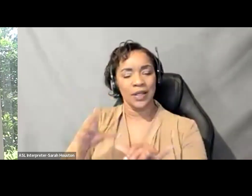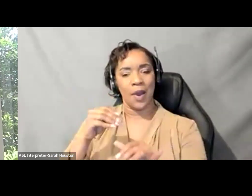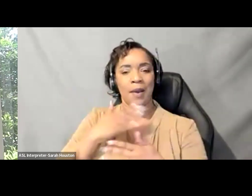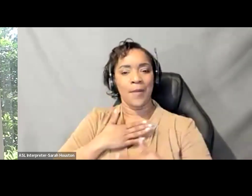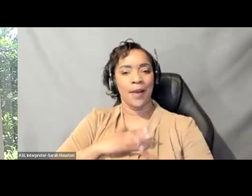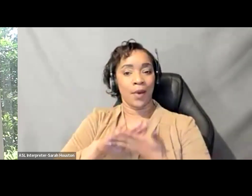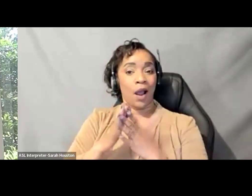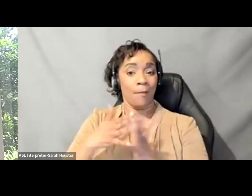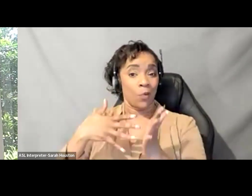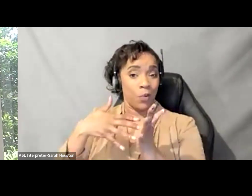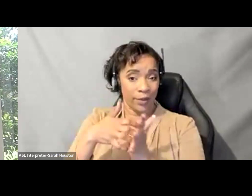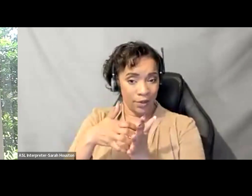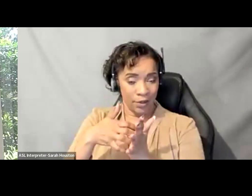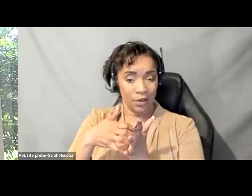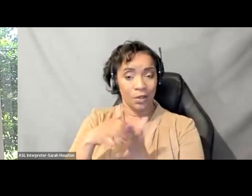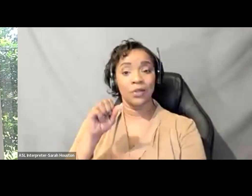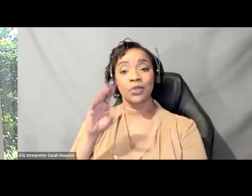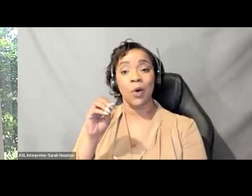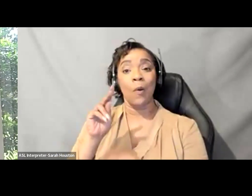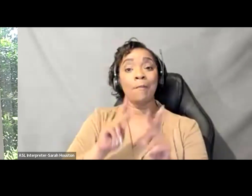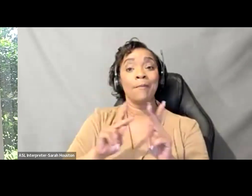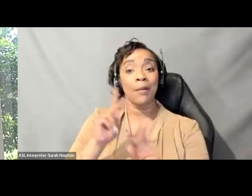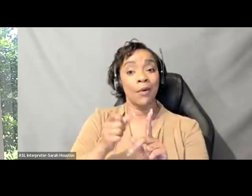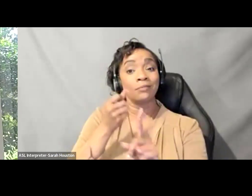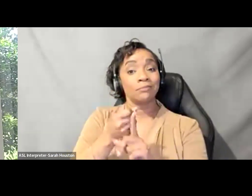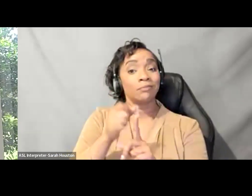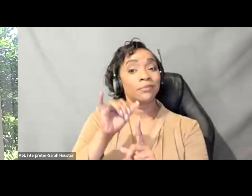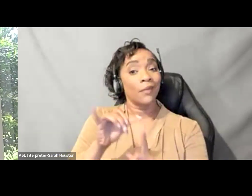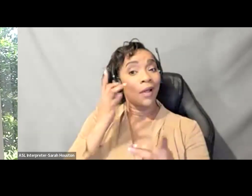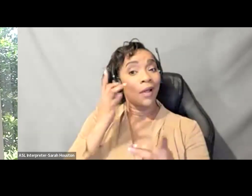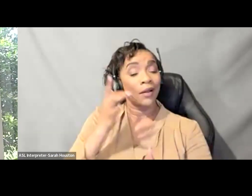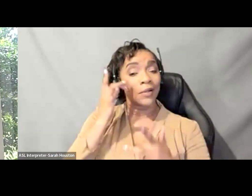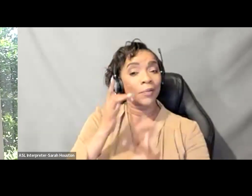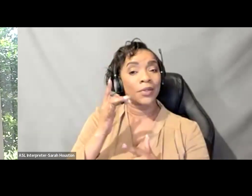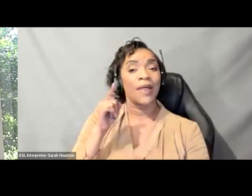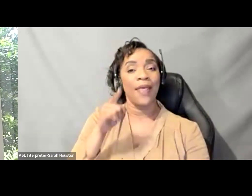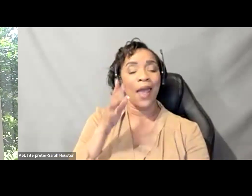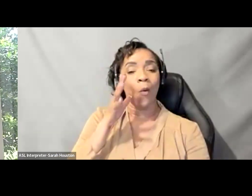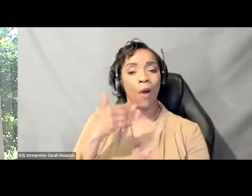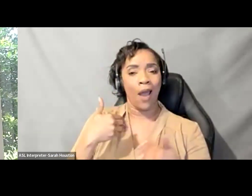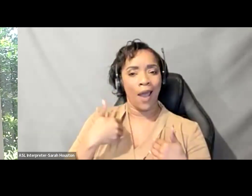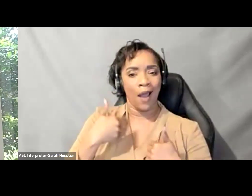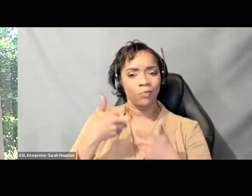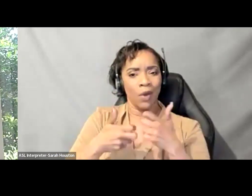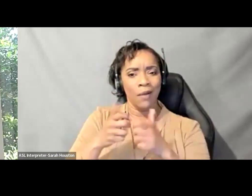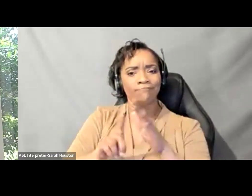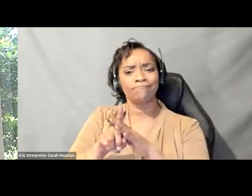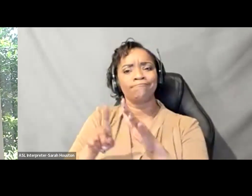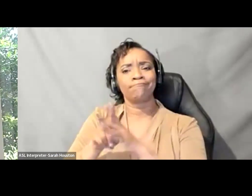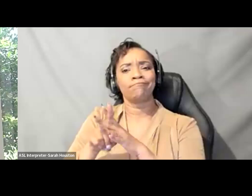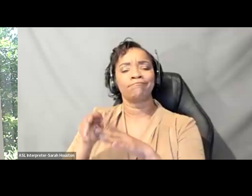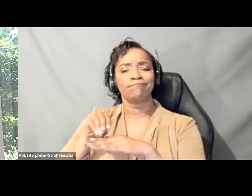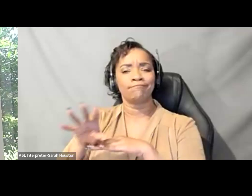of times people, when they have these illnesses, they will have impairments that cause disabilities in their